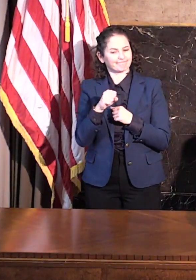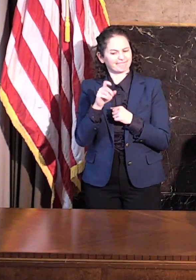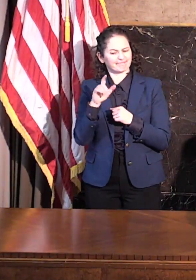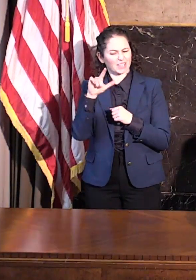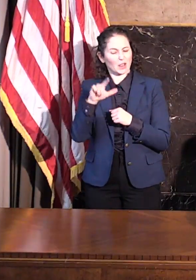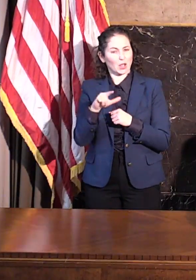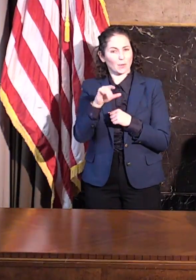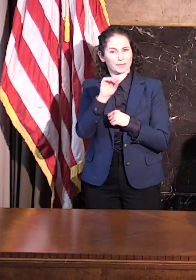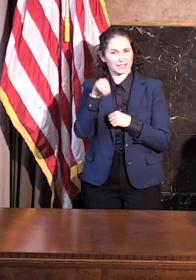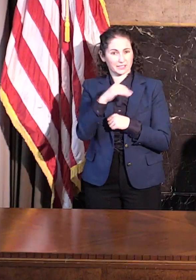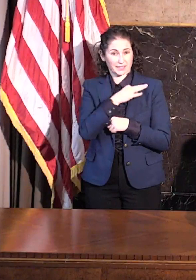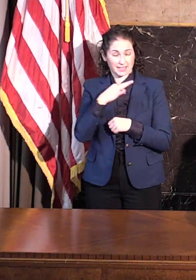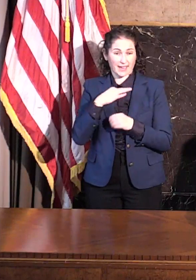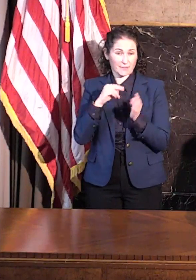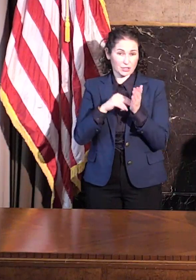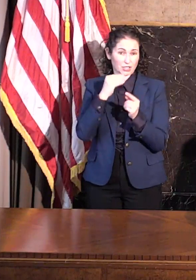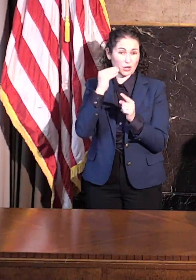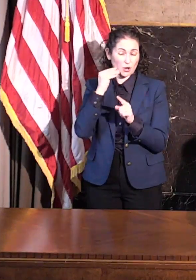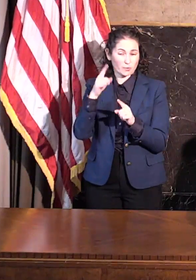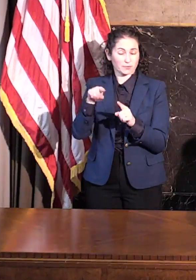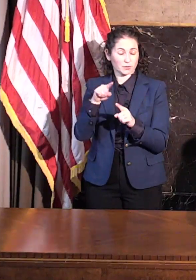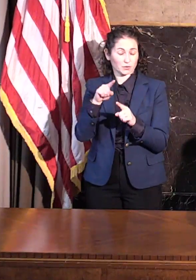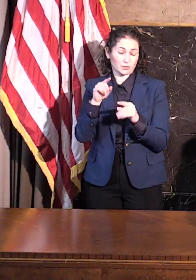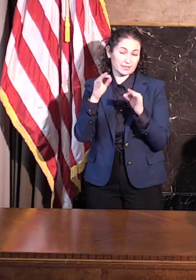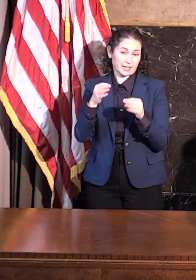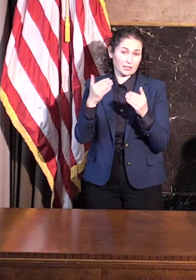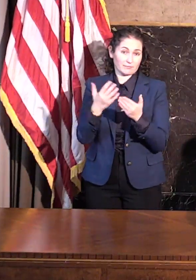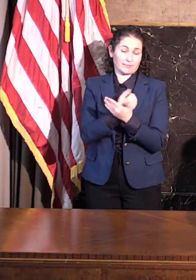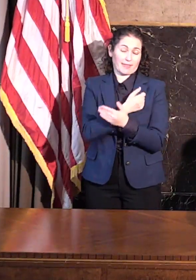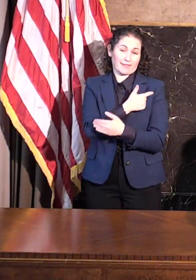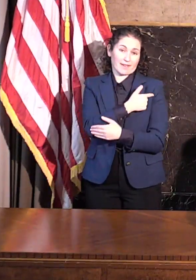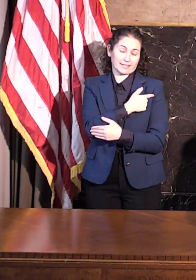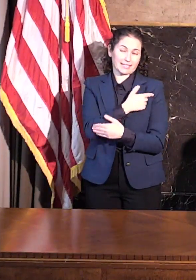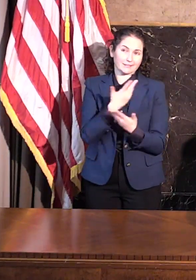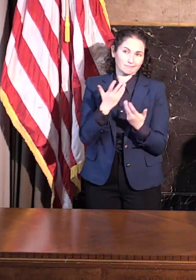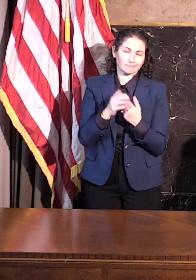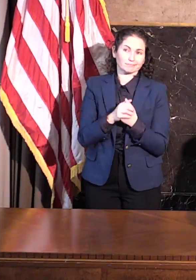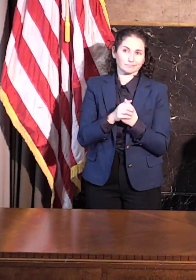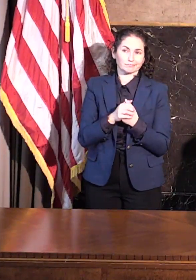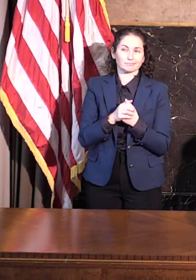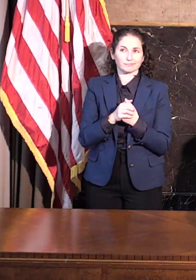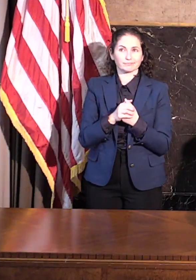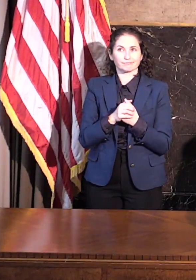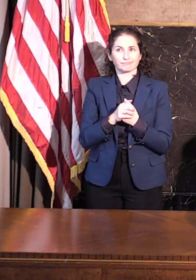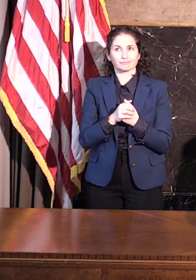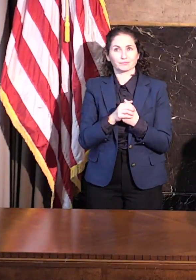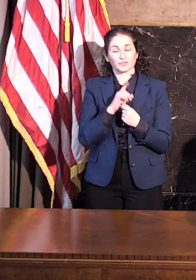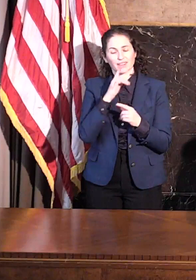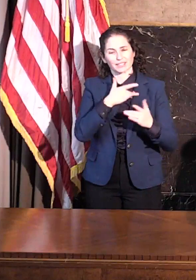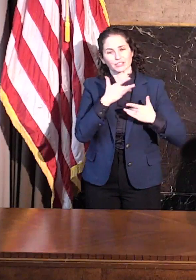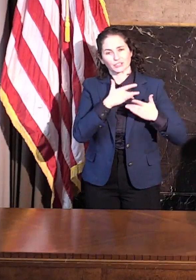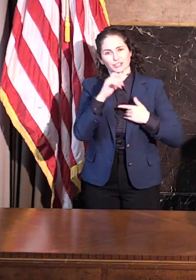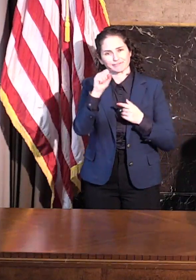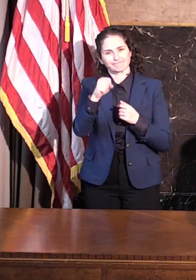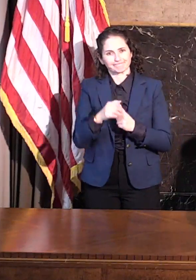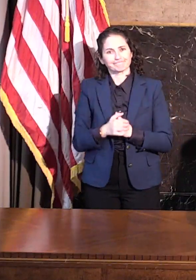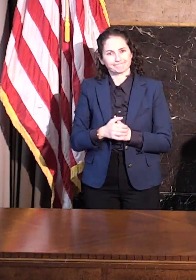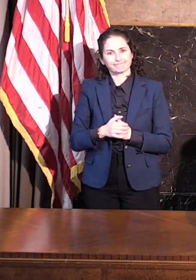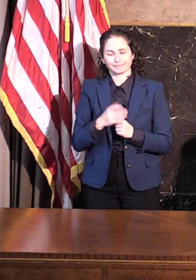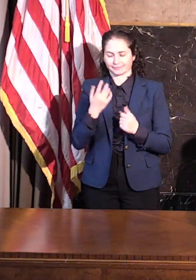residents vaccinated. That explains why the number of new cases this past week was the lowest that we have recorded thus